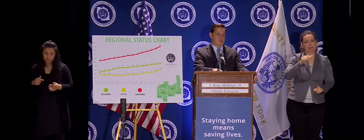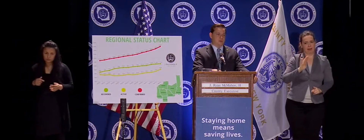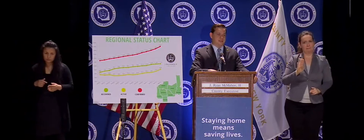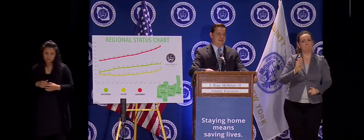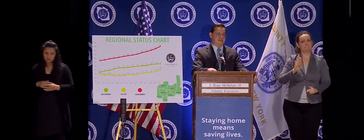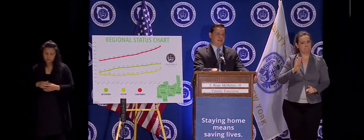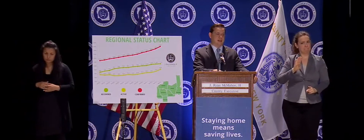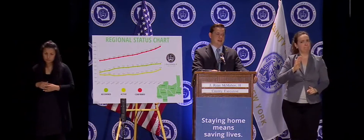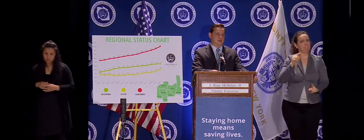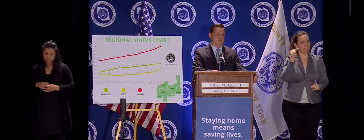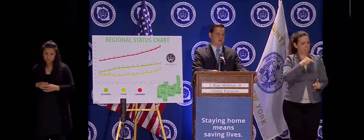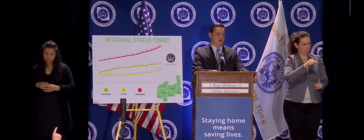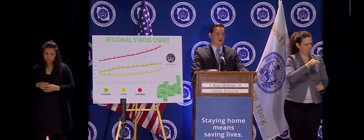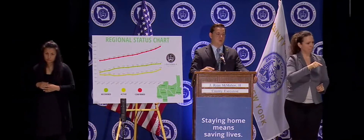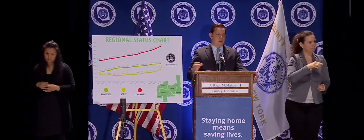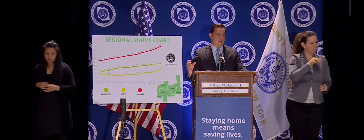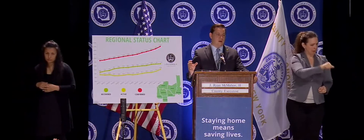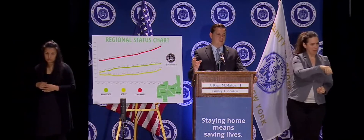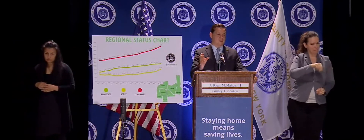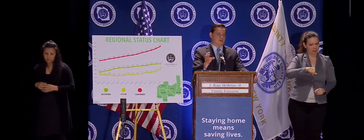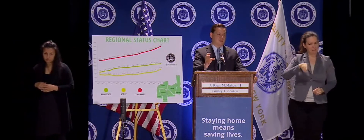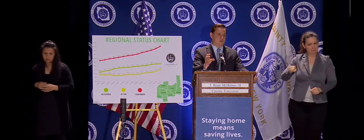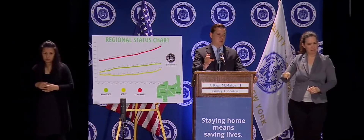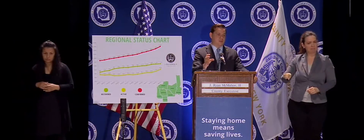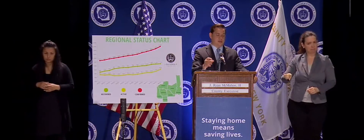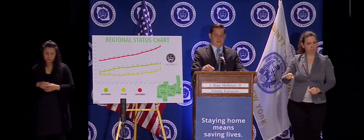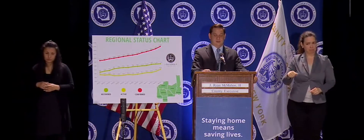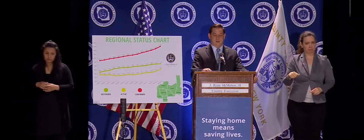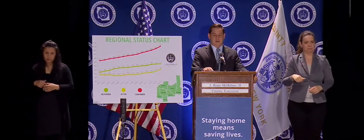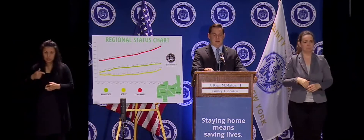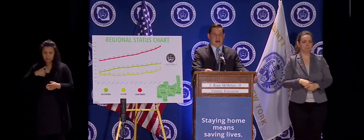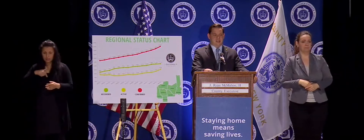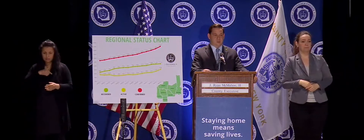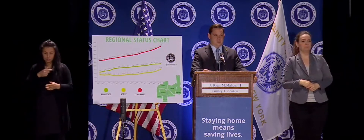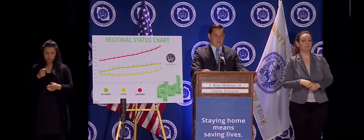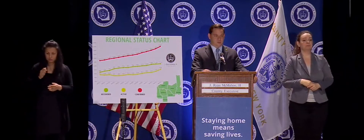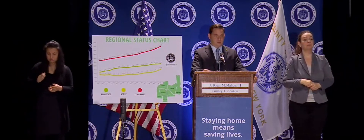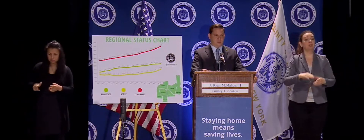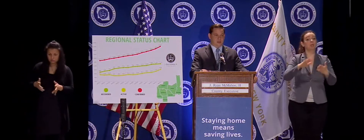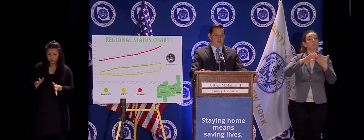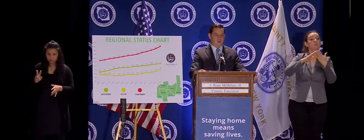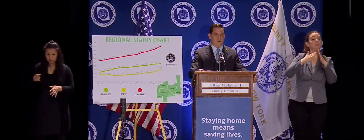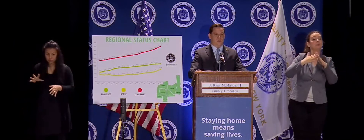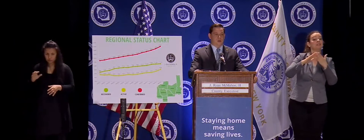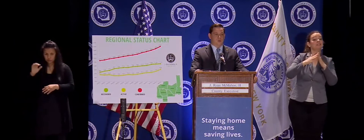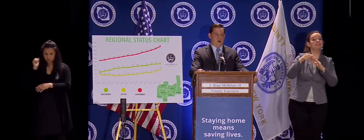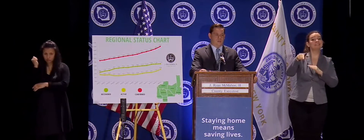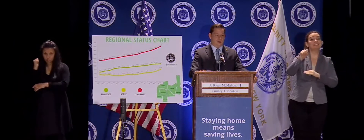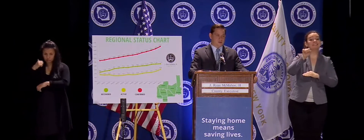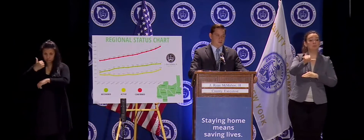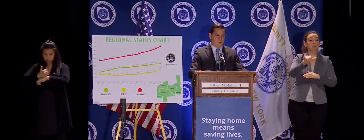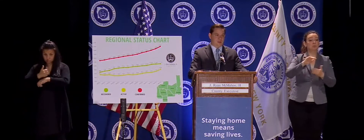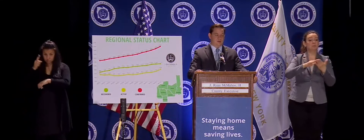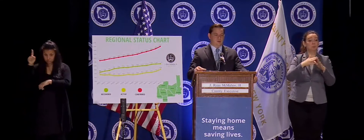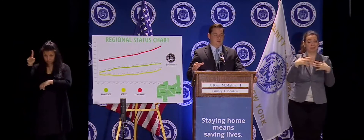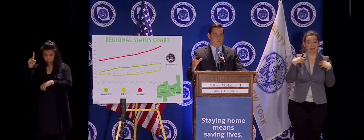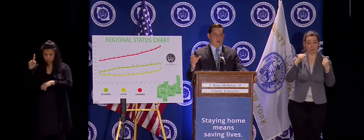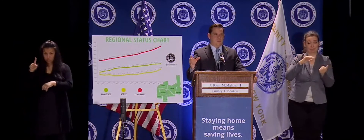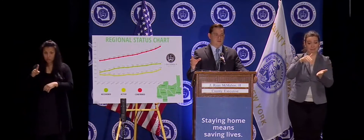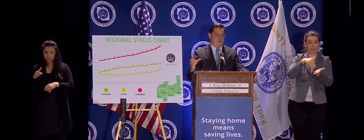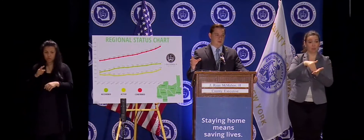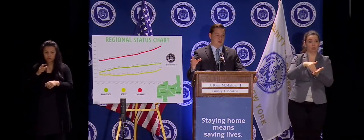has so many tests a day they can do without us giving them more tests. Hospitals have so many they can do. Walmart has so many they can